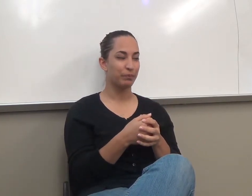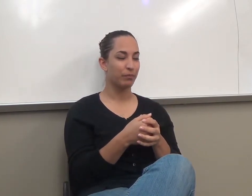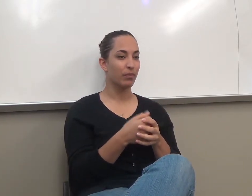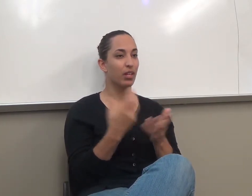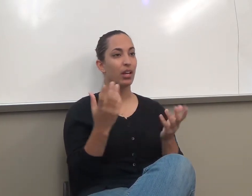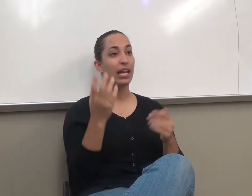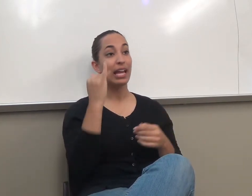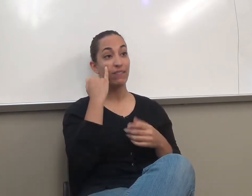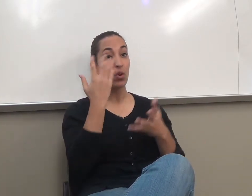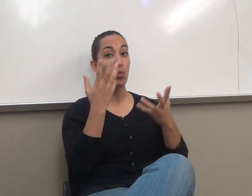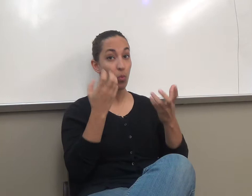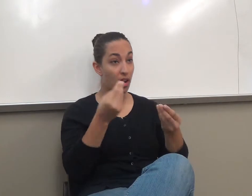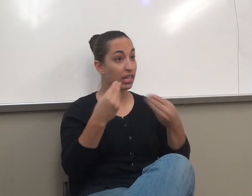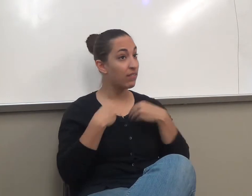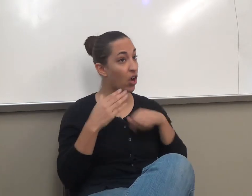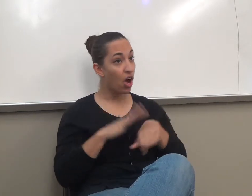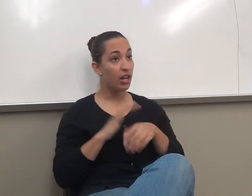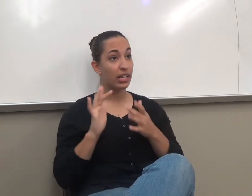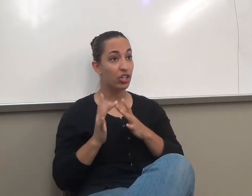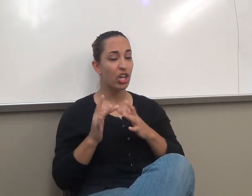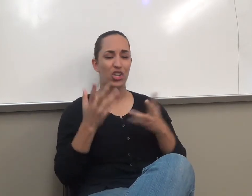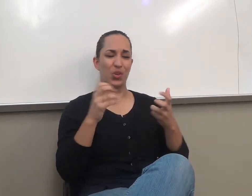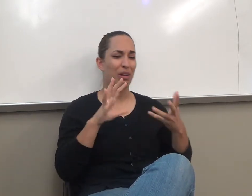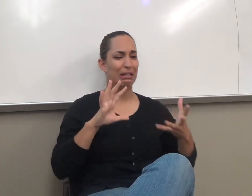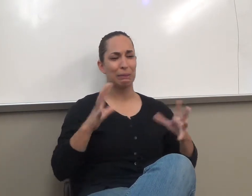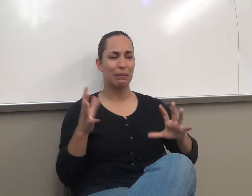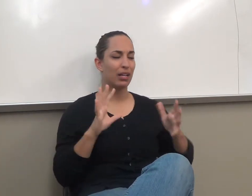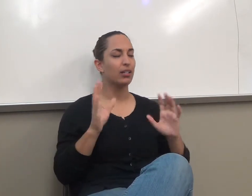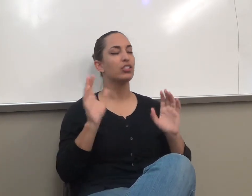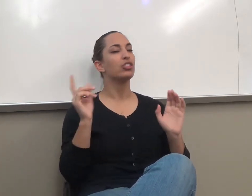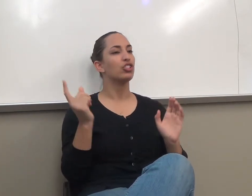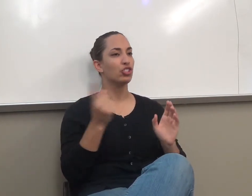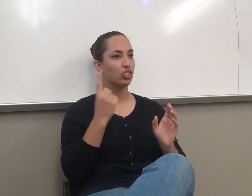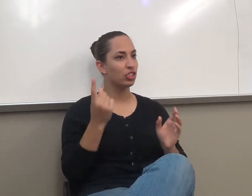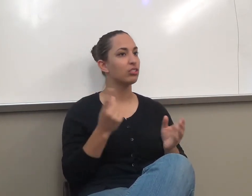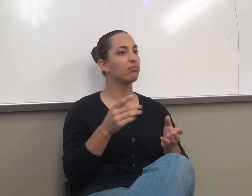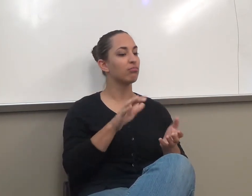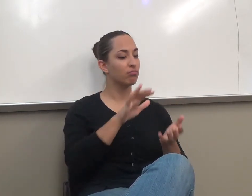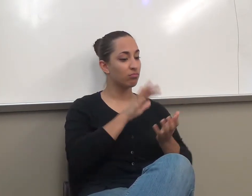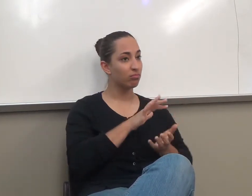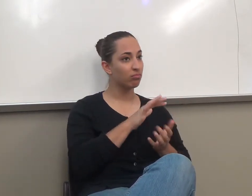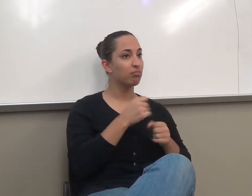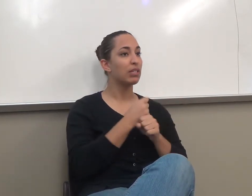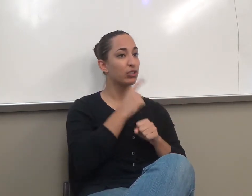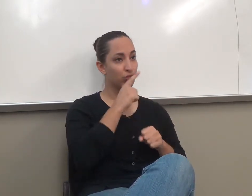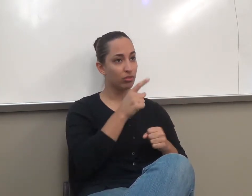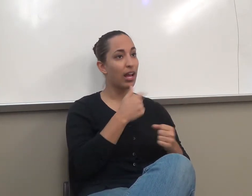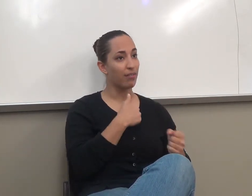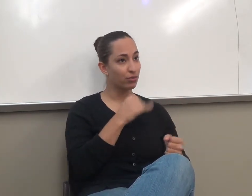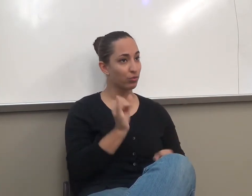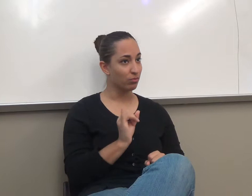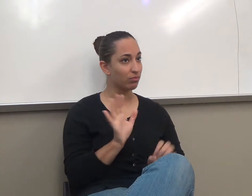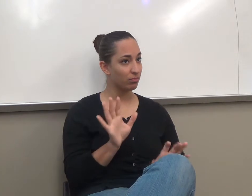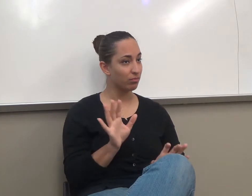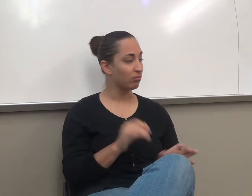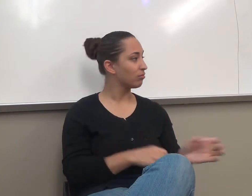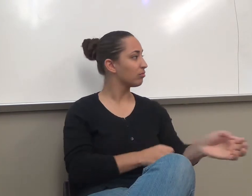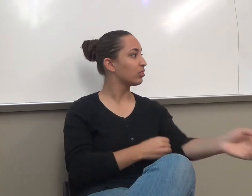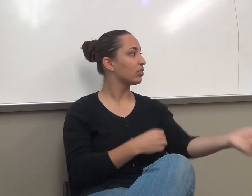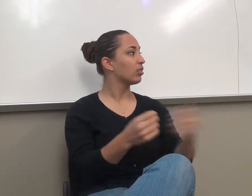submit it online and you don't want to mess with that, just make sure you bring all this stuff. So if you bring just this stuff and set it down,